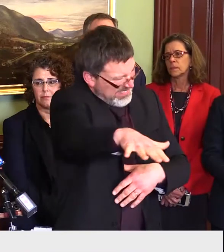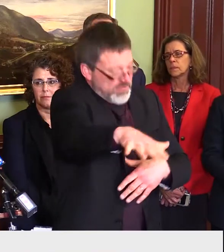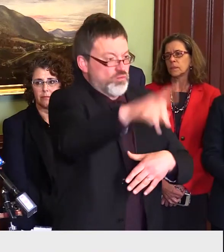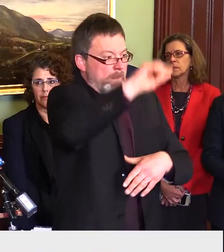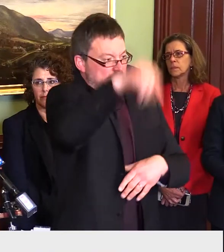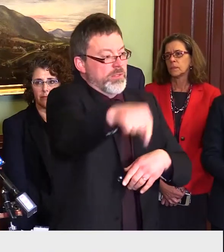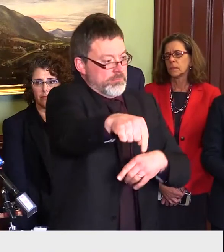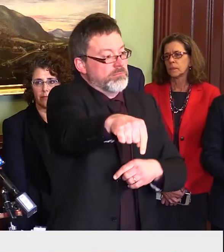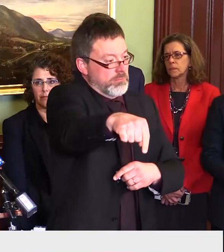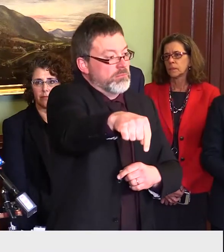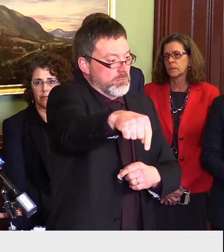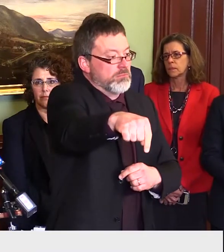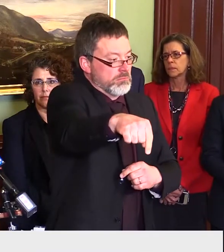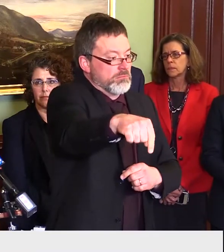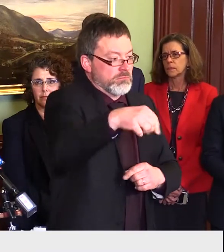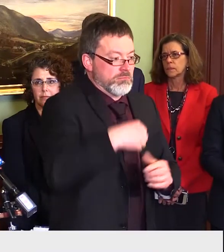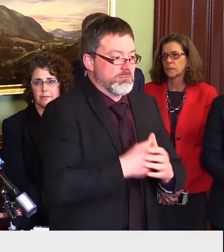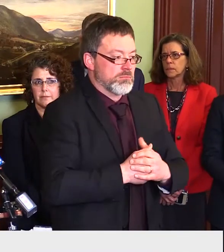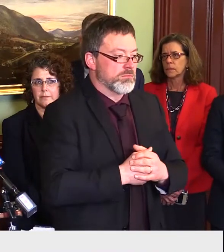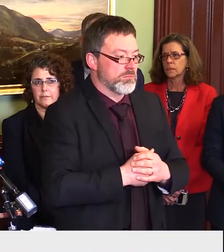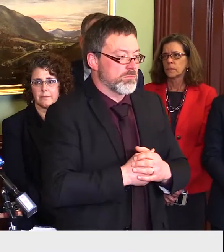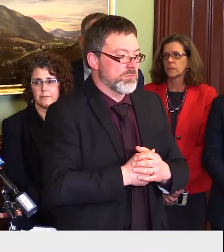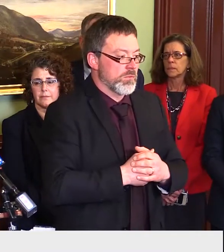successful as possible.